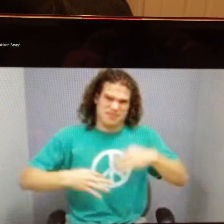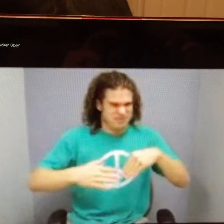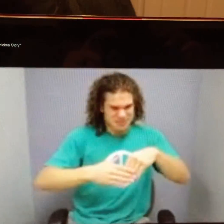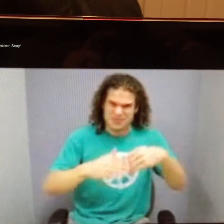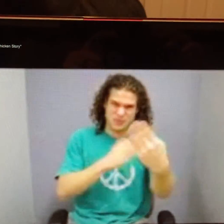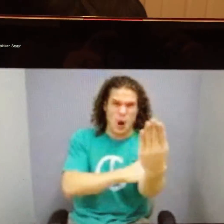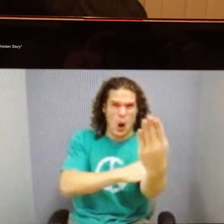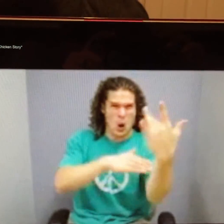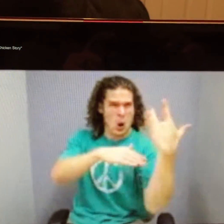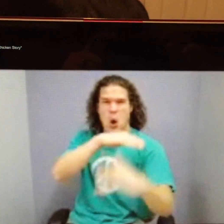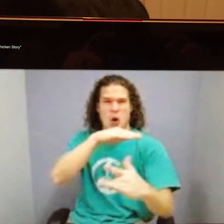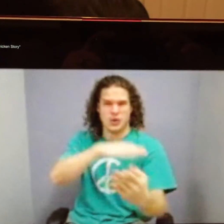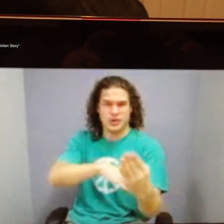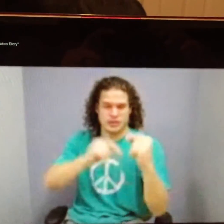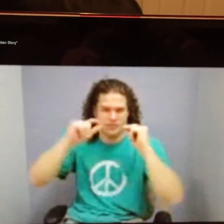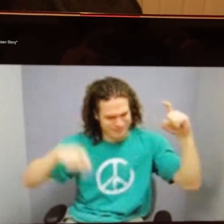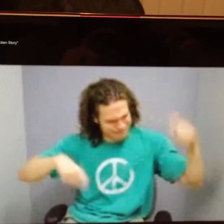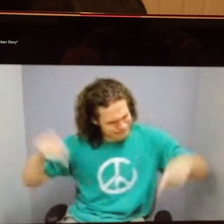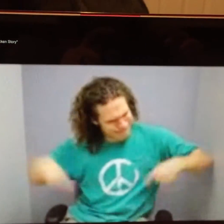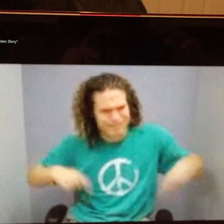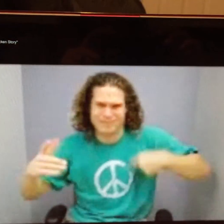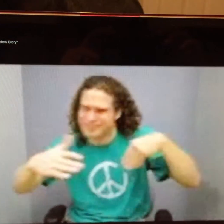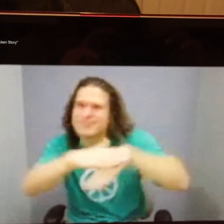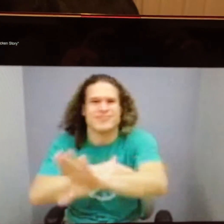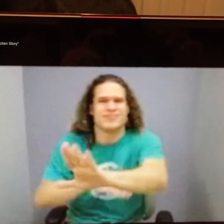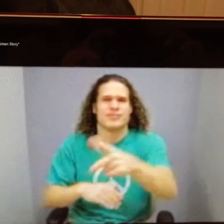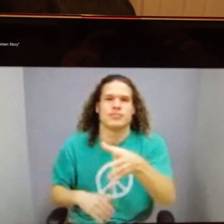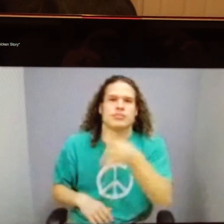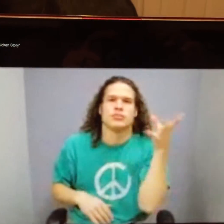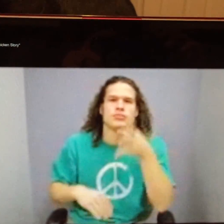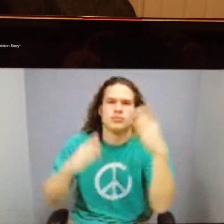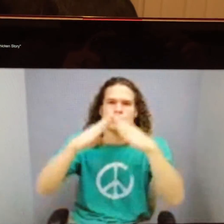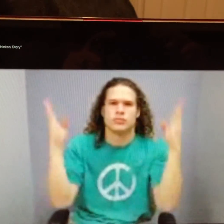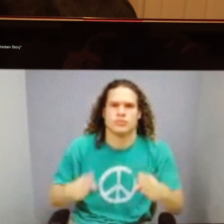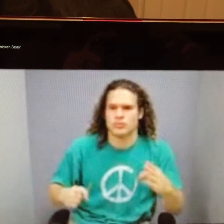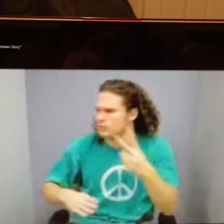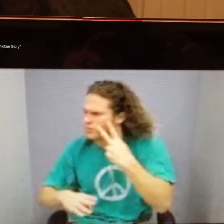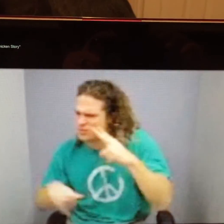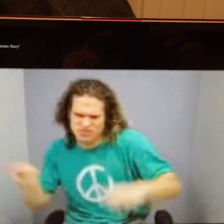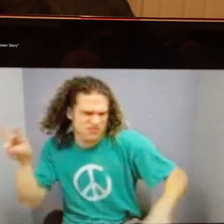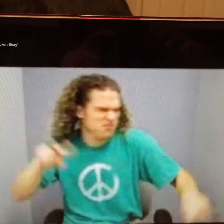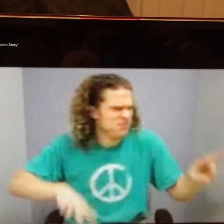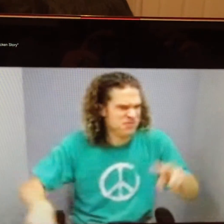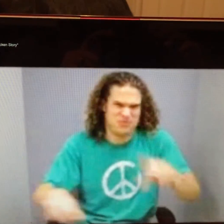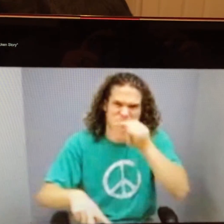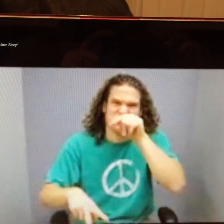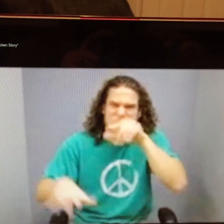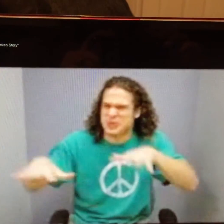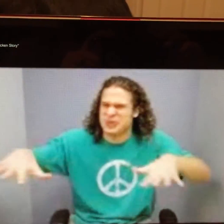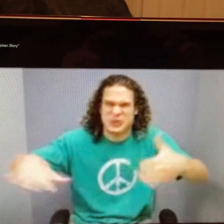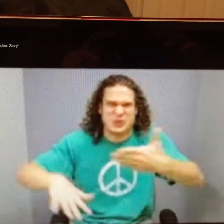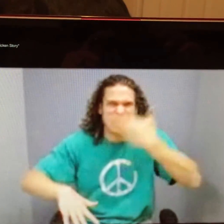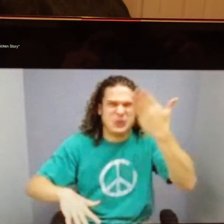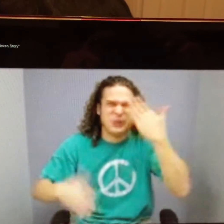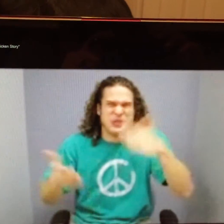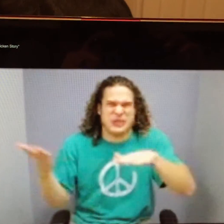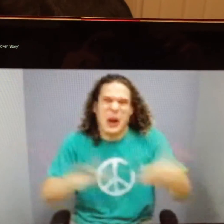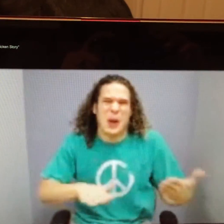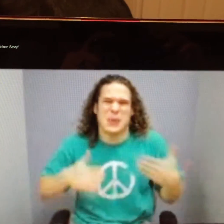and her heart was pounding. But, early in the morning, she went down and she was looking around at the chickens.